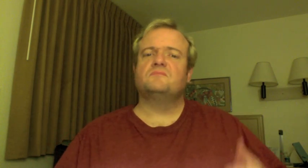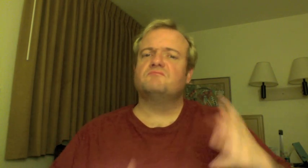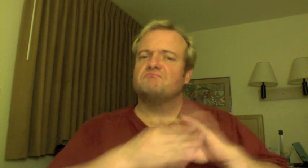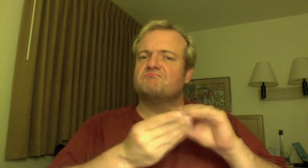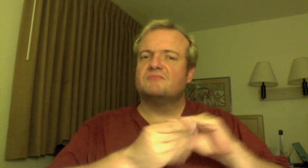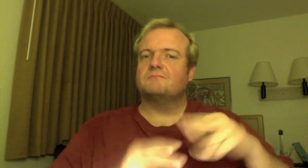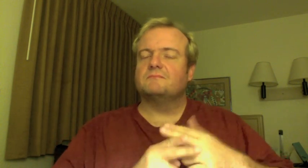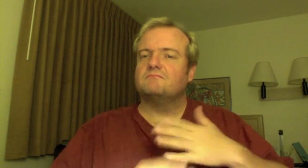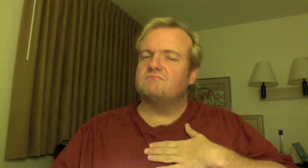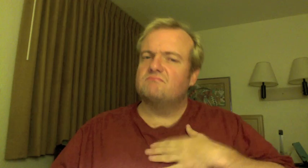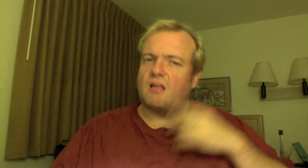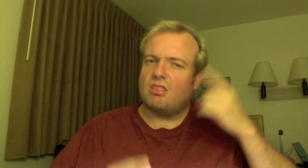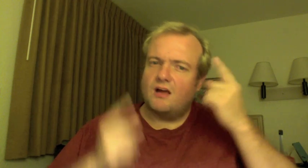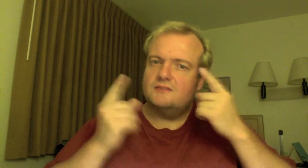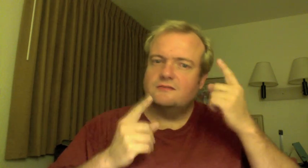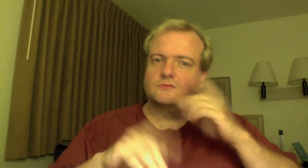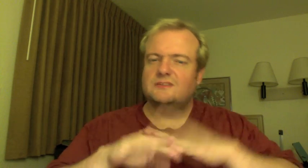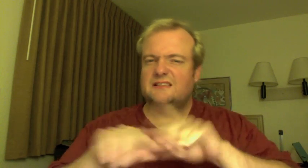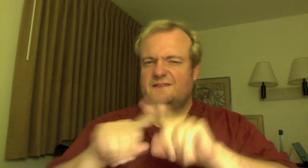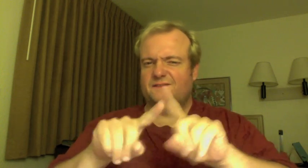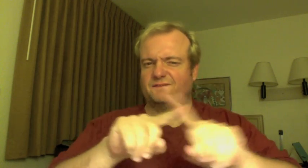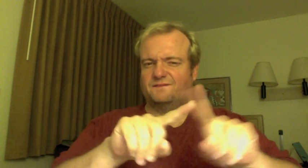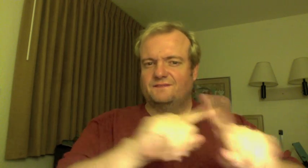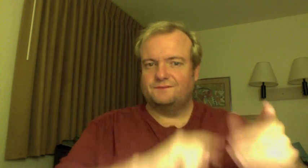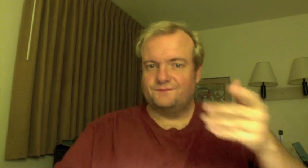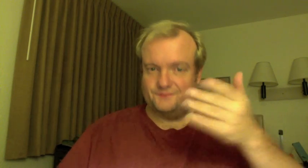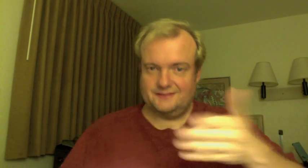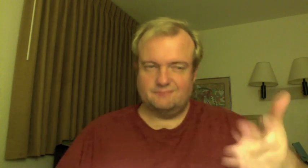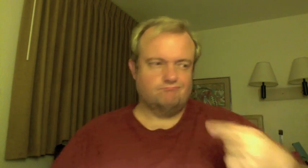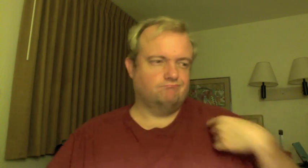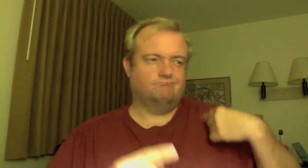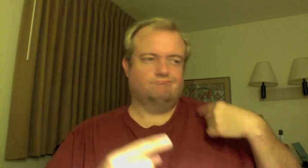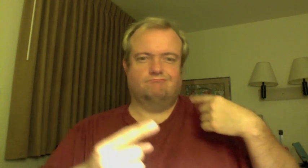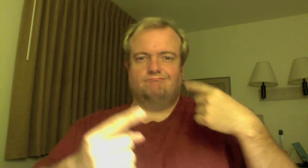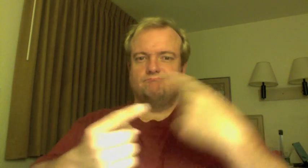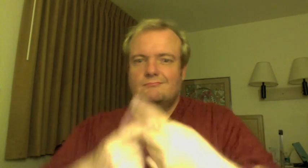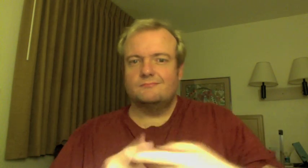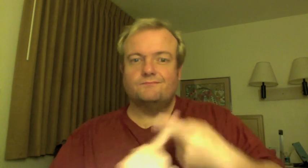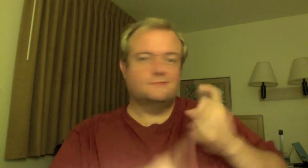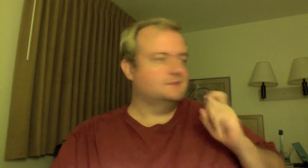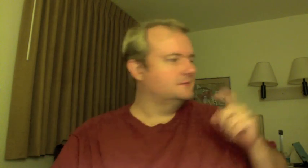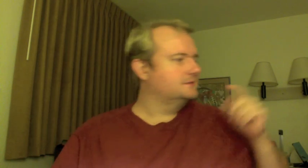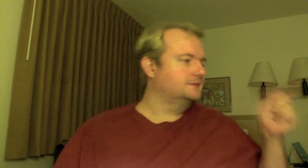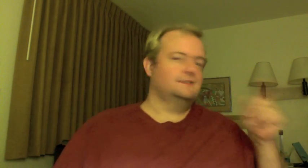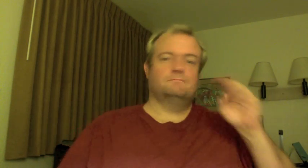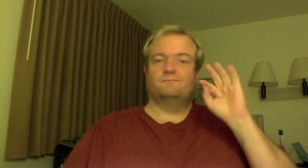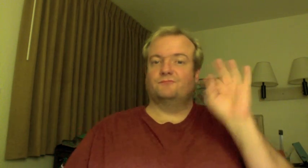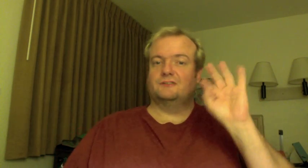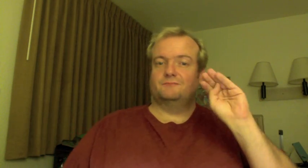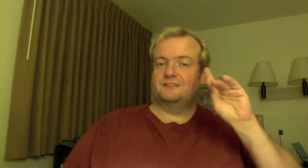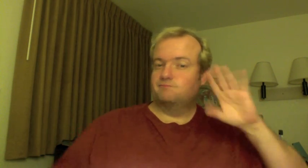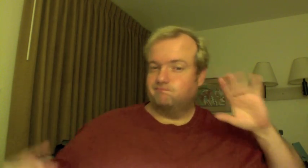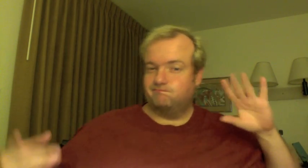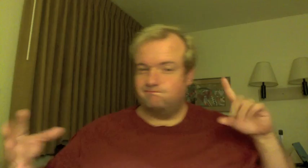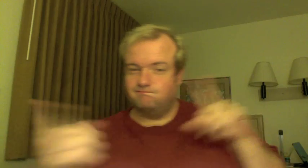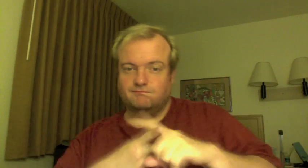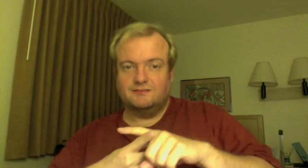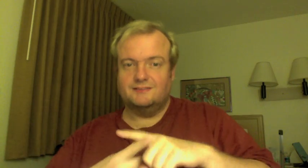this size is the sheer intimacy that they're going to experience when they're inside the bowl and they're watching events. We work really hard to generate